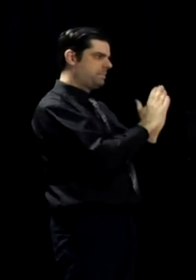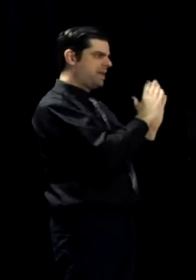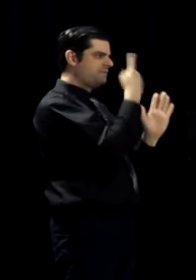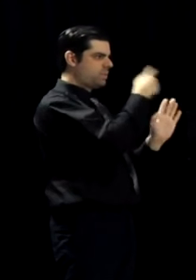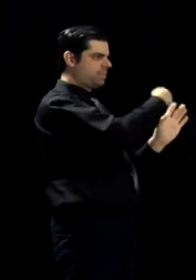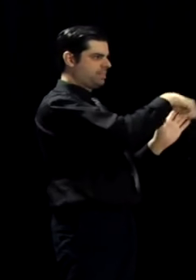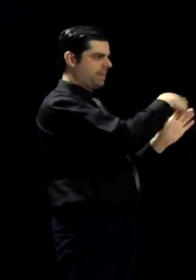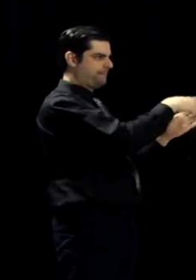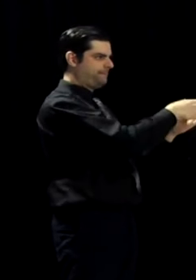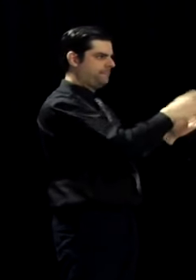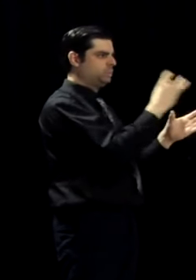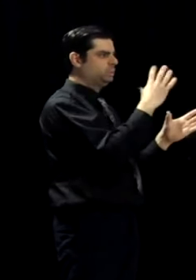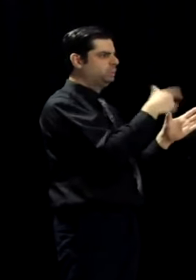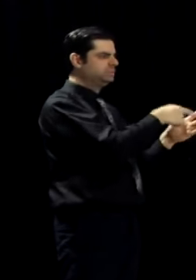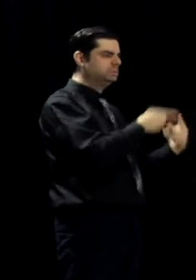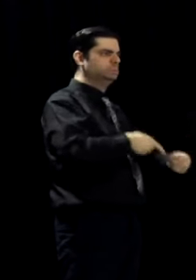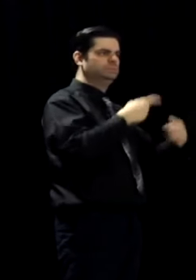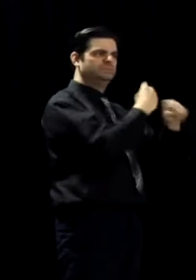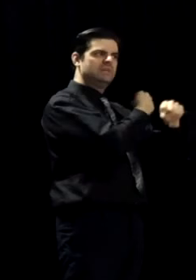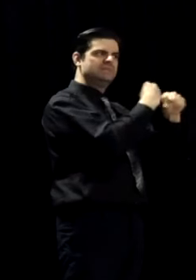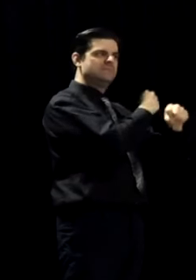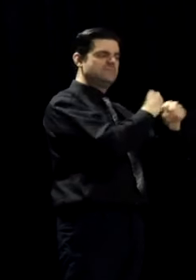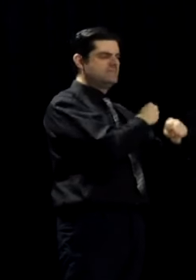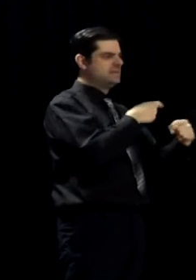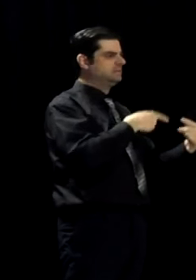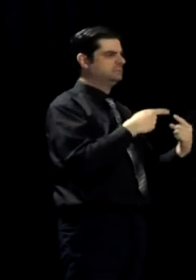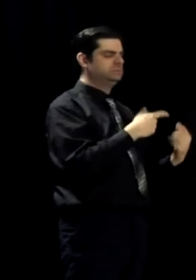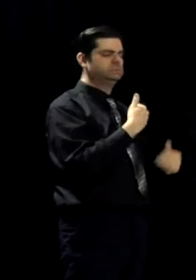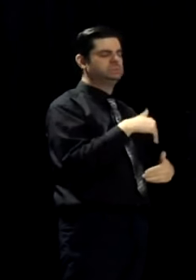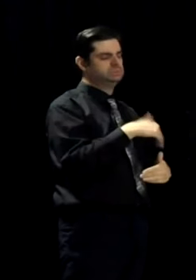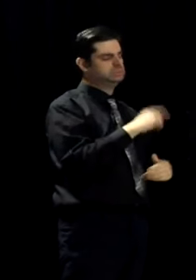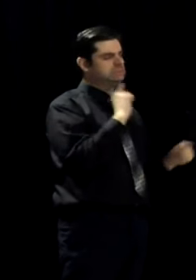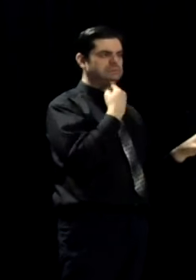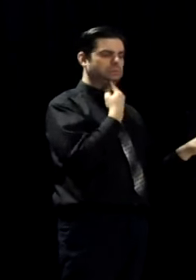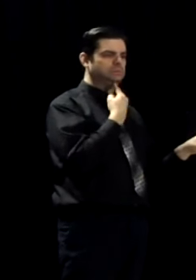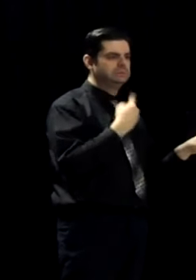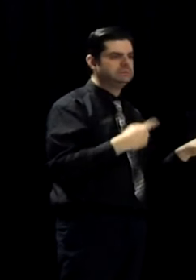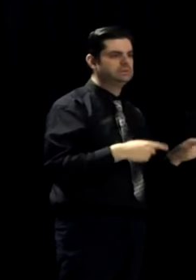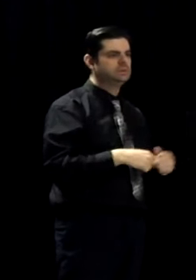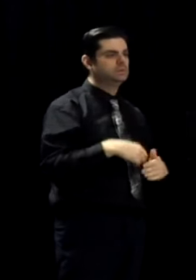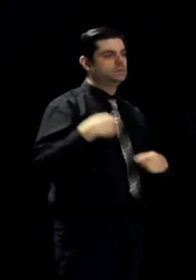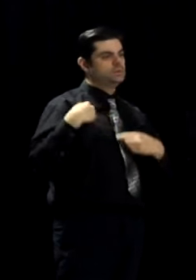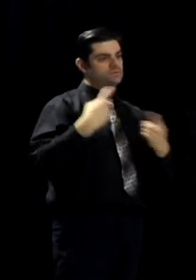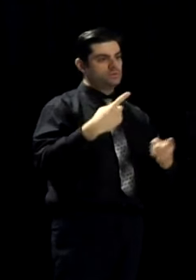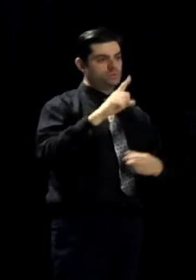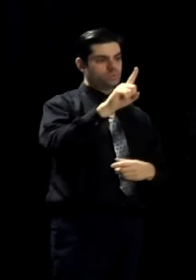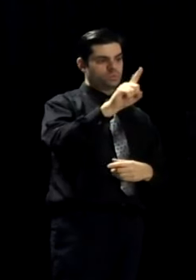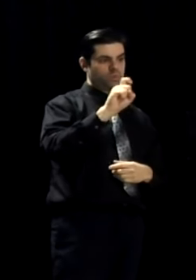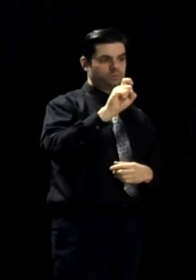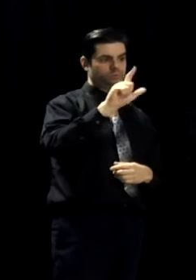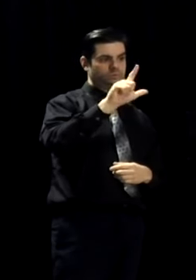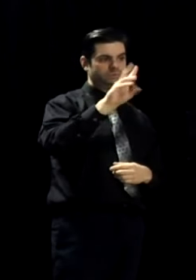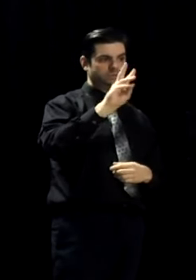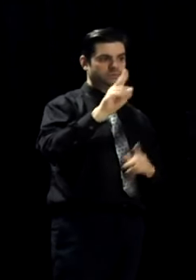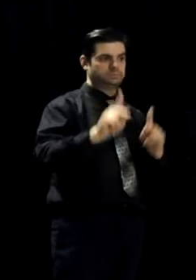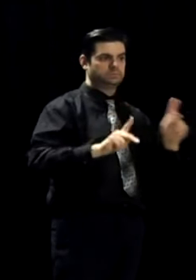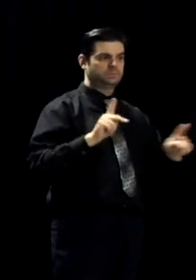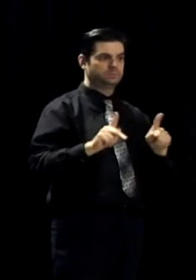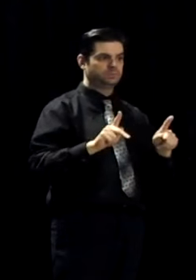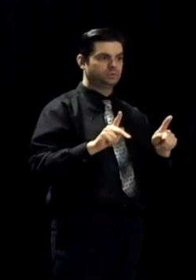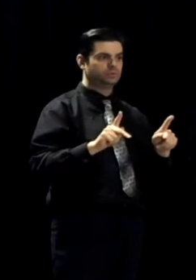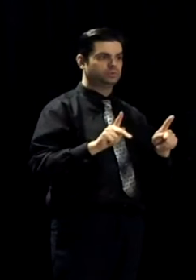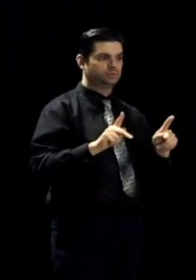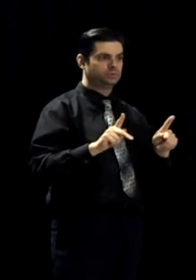About hospitalizations, I just want to share this number. We've had 126 people who have gone to the hospital that have been released. So